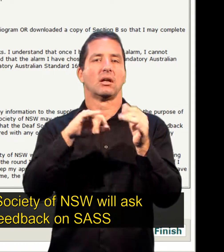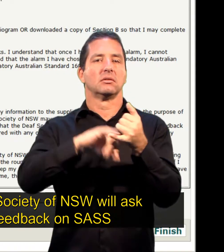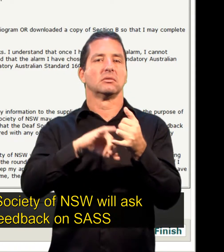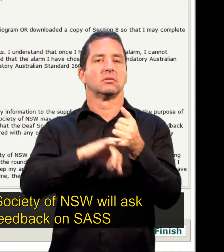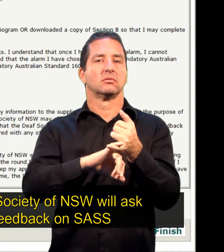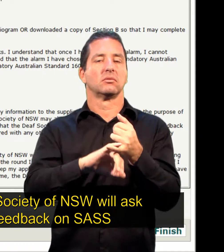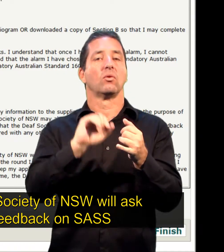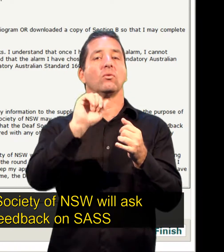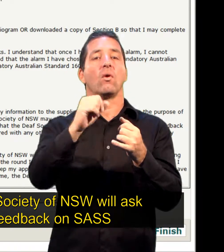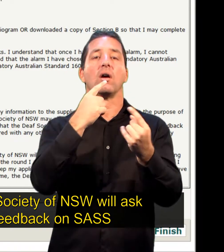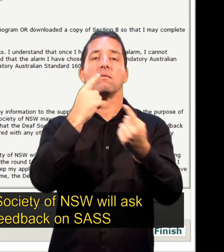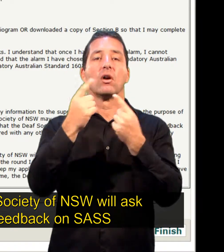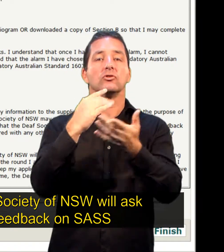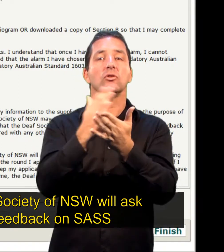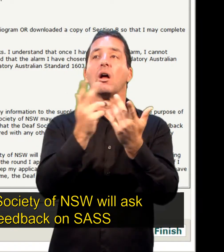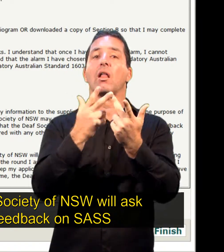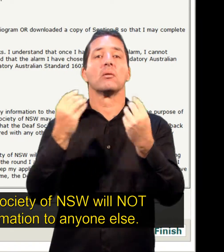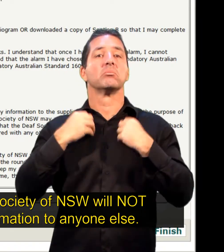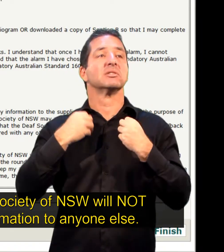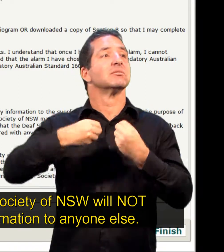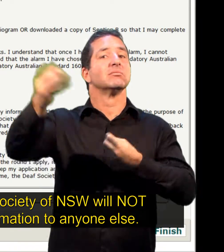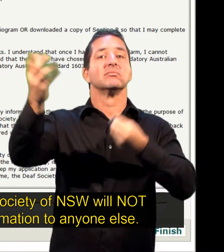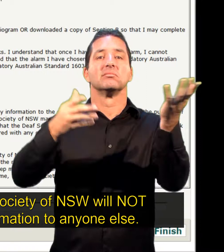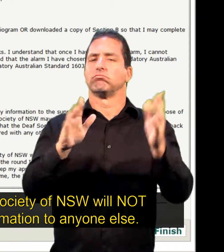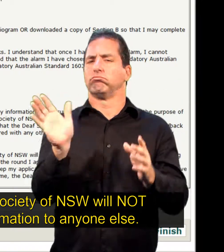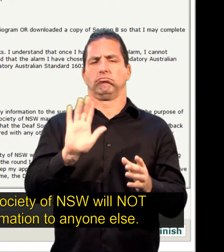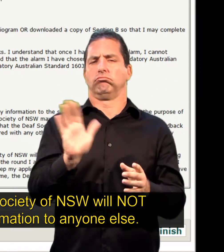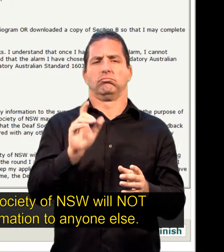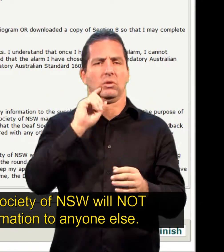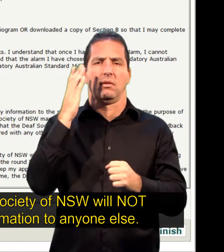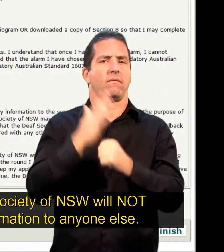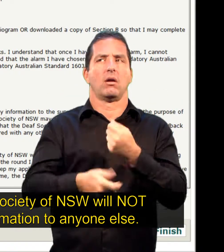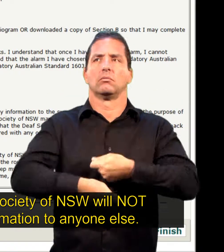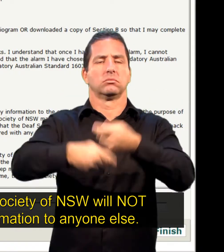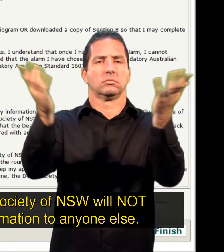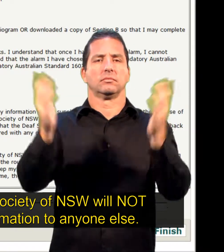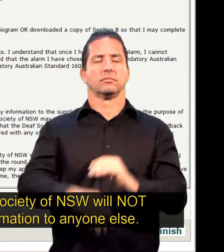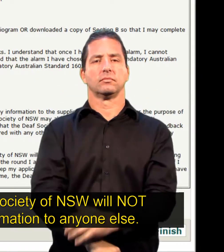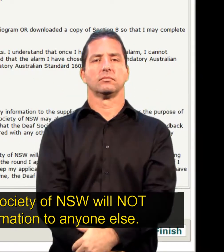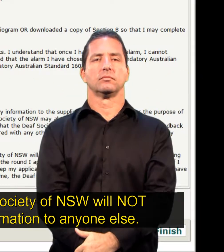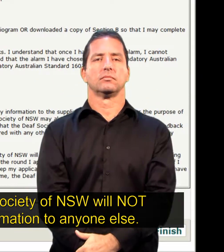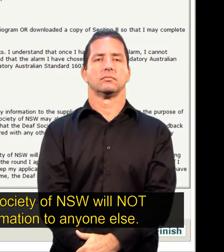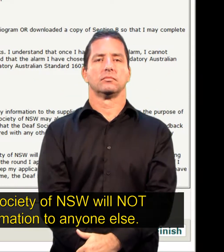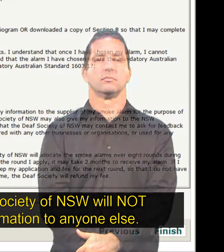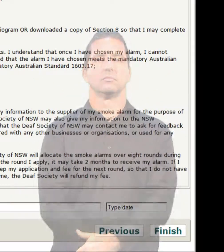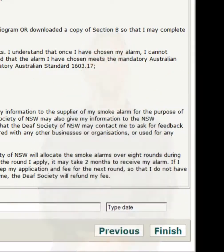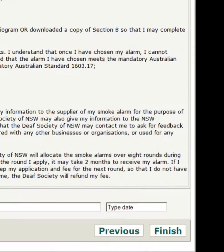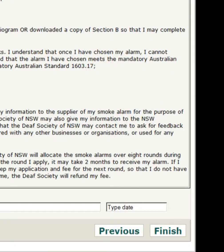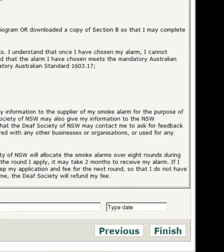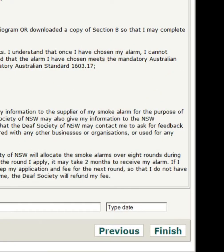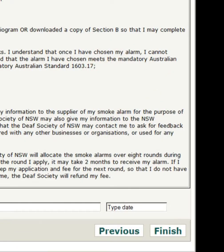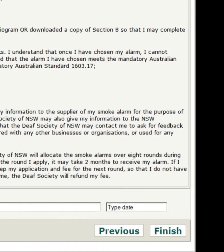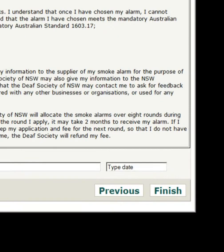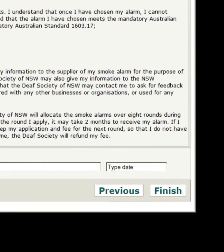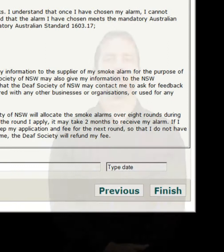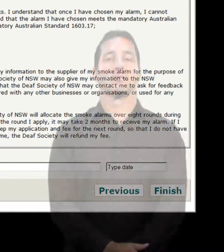will ask for your feedback on SASS, and that the Deaf Society of New South Wales will not pass on your information to anyone else.